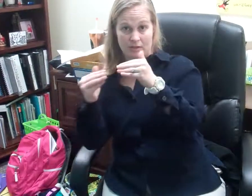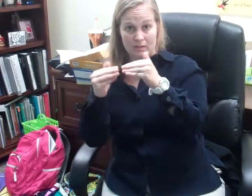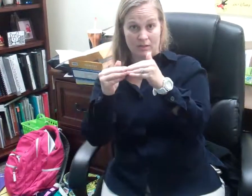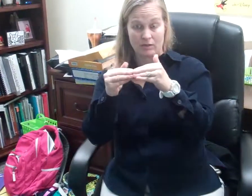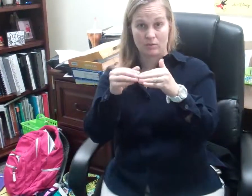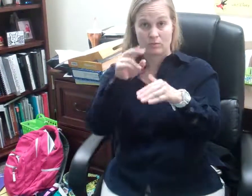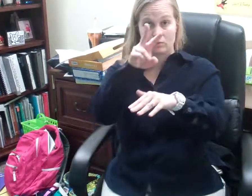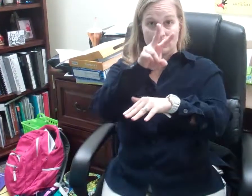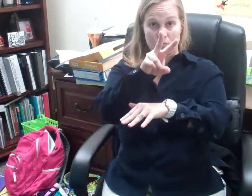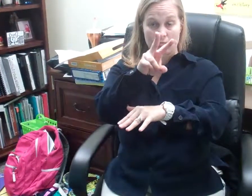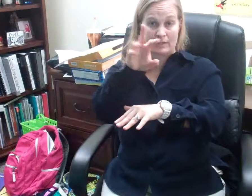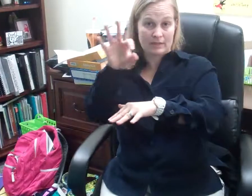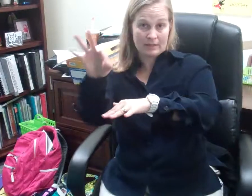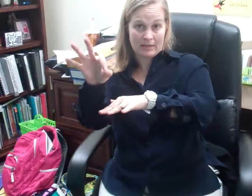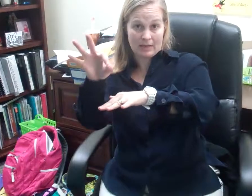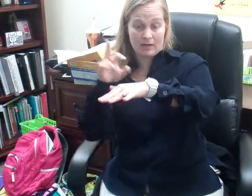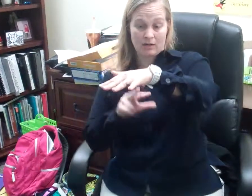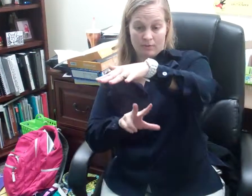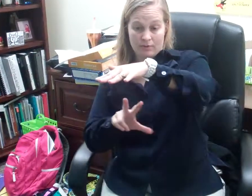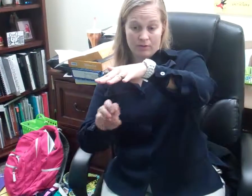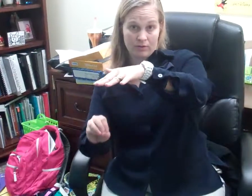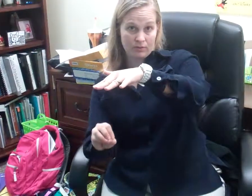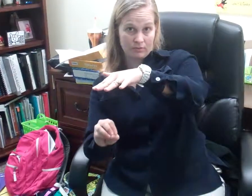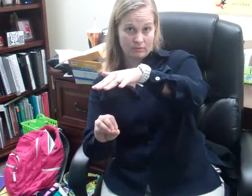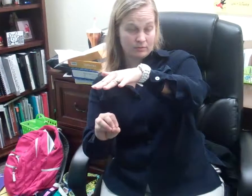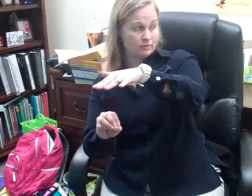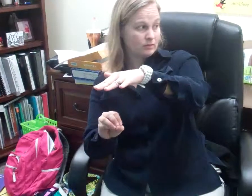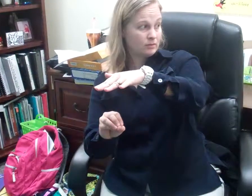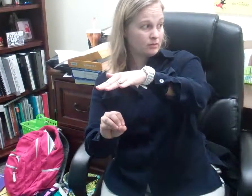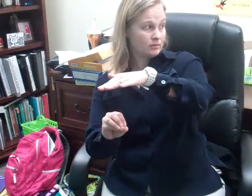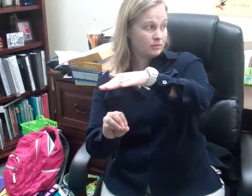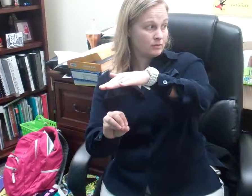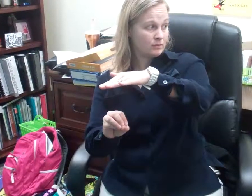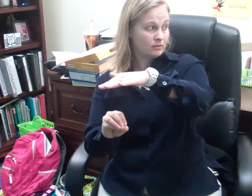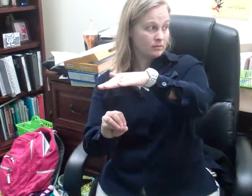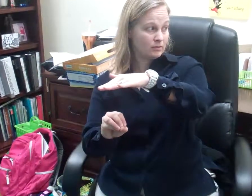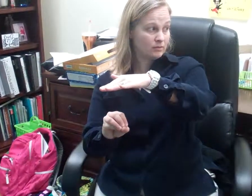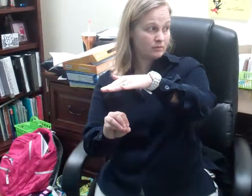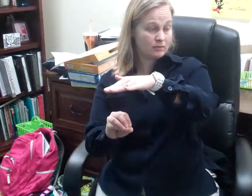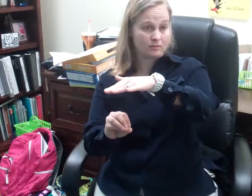which is our final answer.